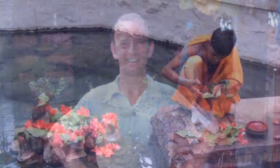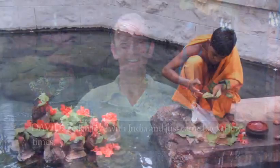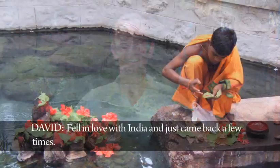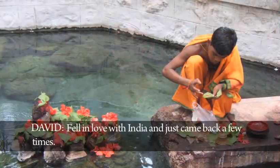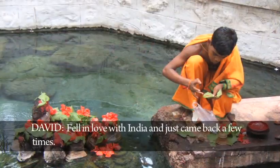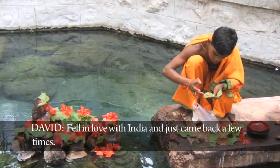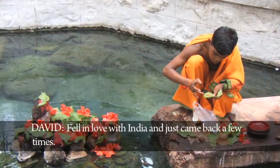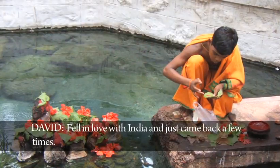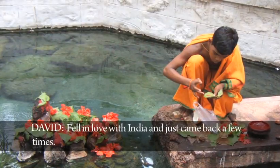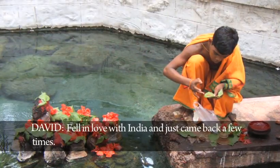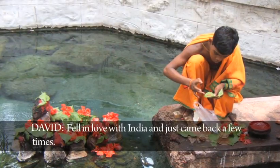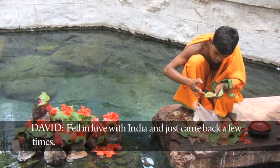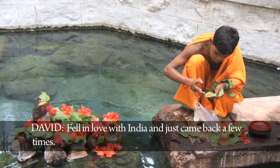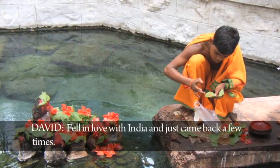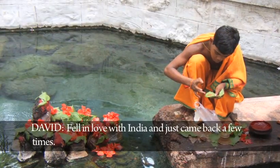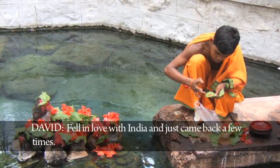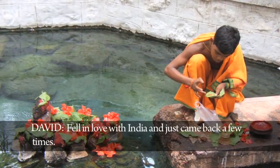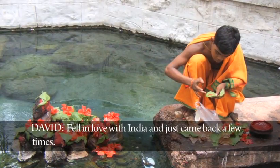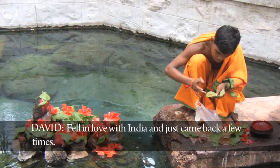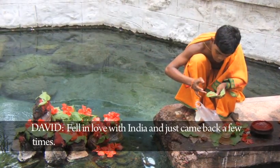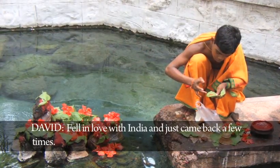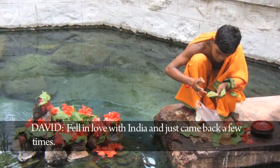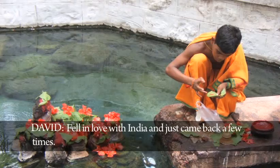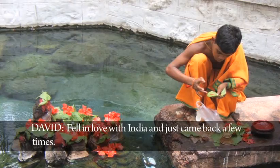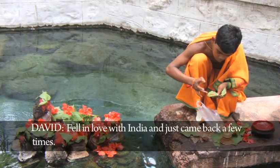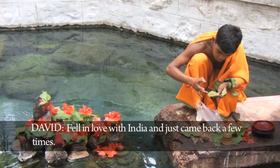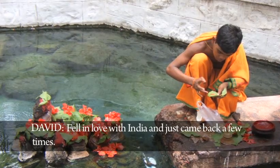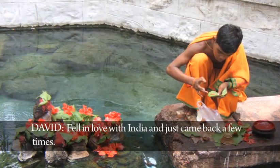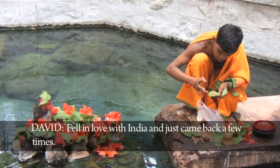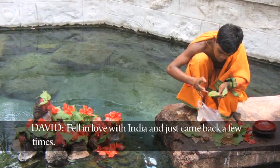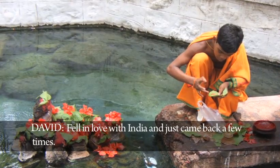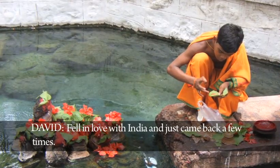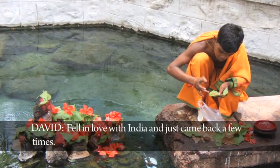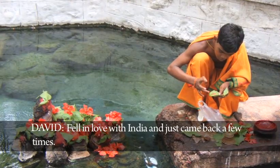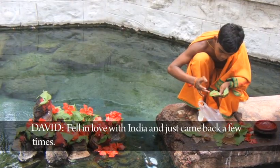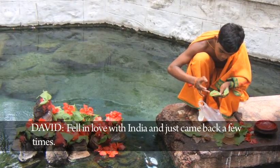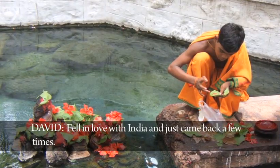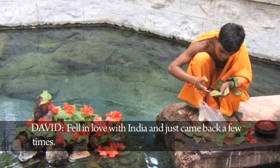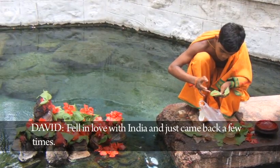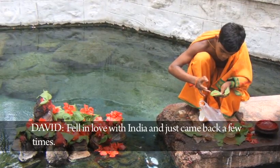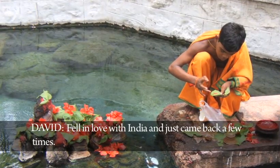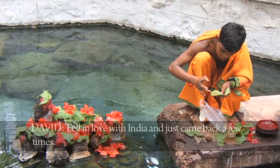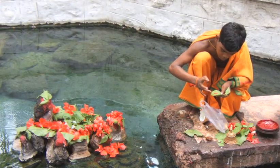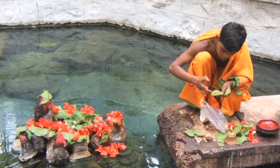Fell in love with India and just came back a few times.